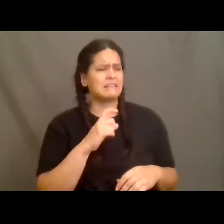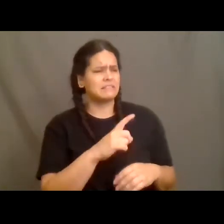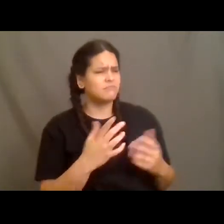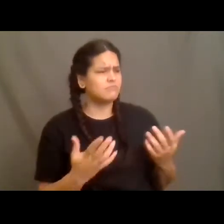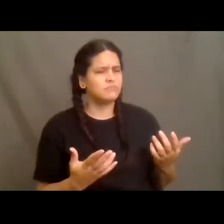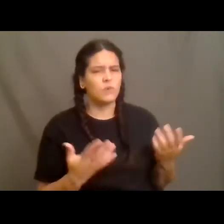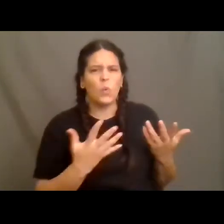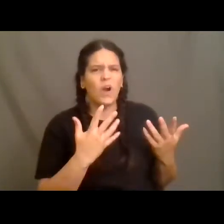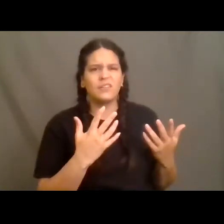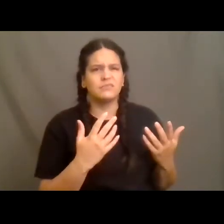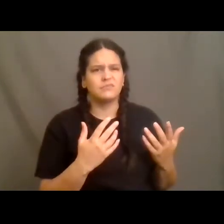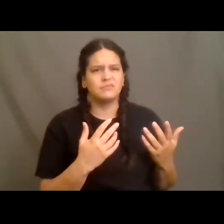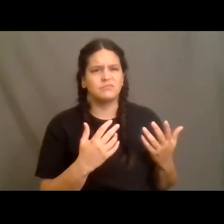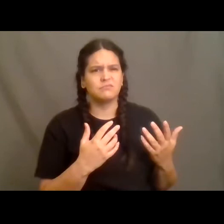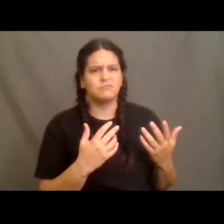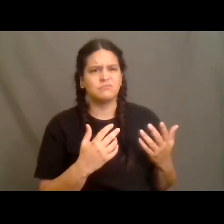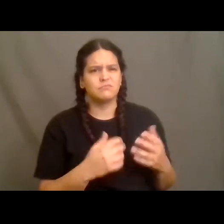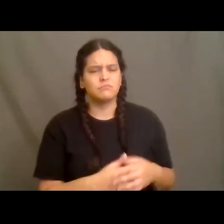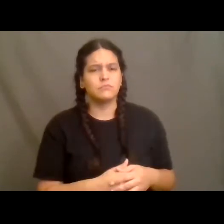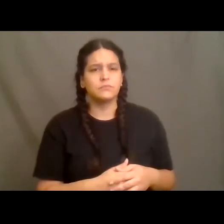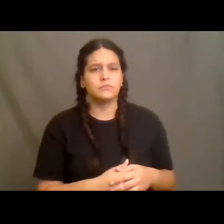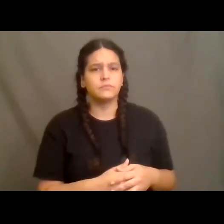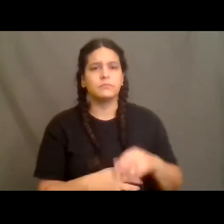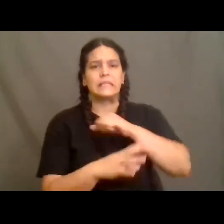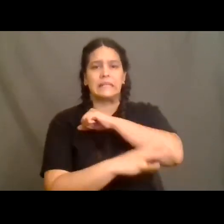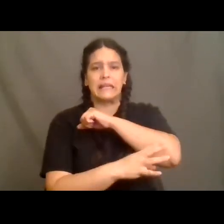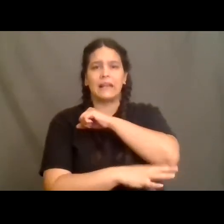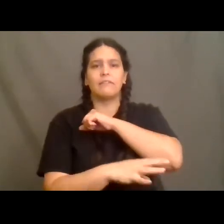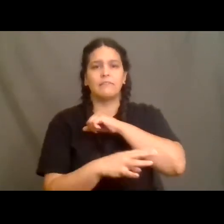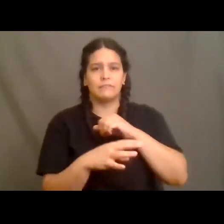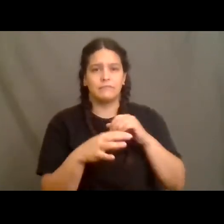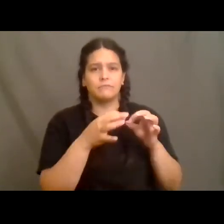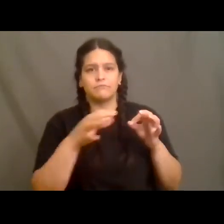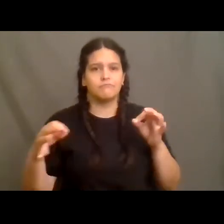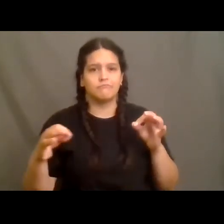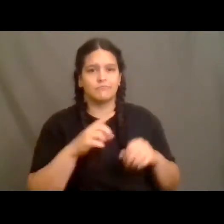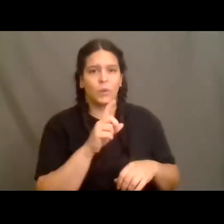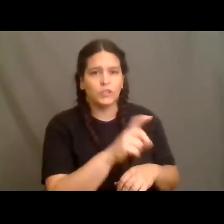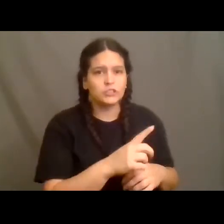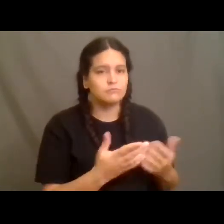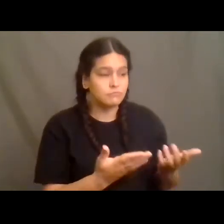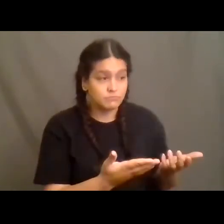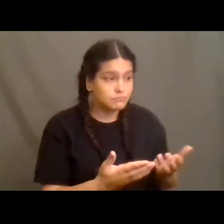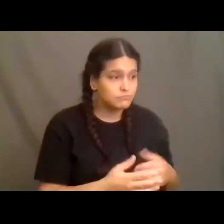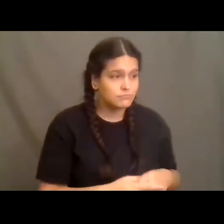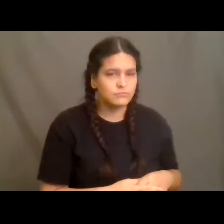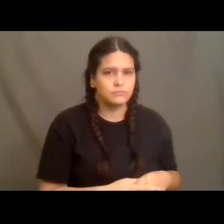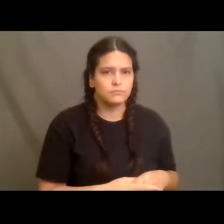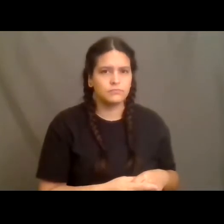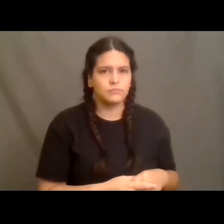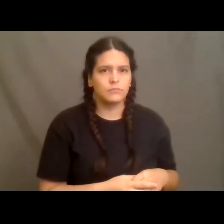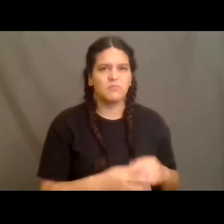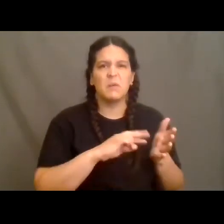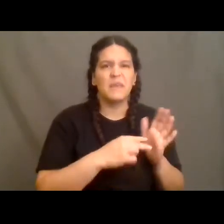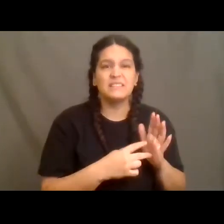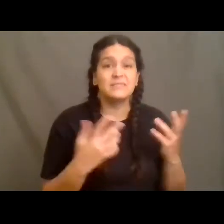hashit'at nihi ba'bashish chinid an liniki nijoniko bijit ba'adot lihishno na'adishkin. I asked him, what kind,